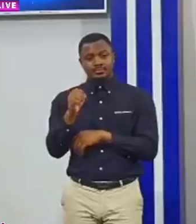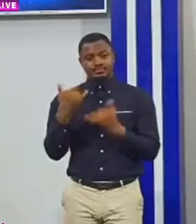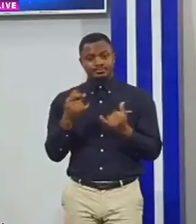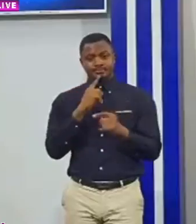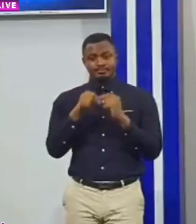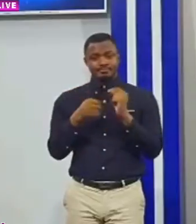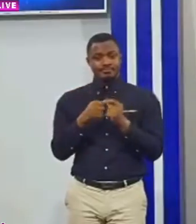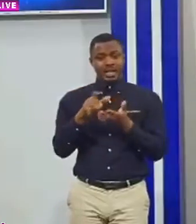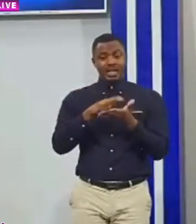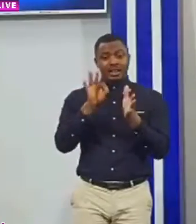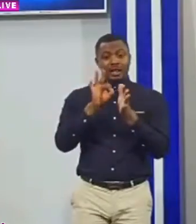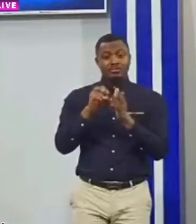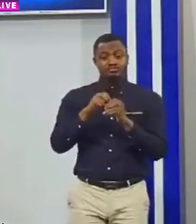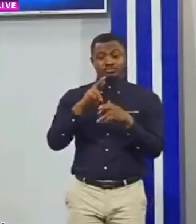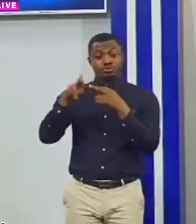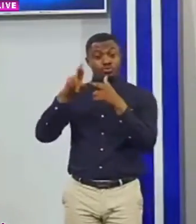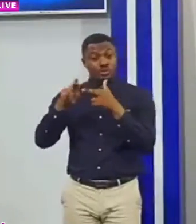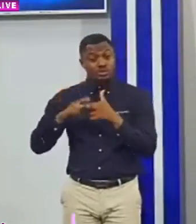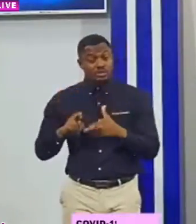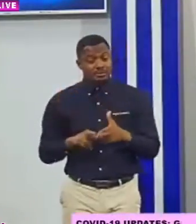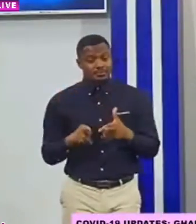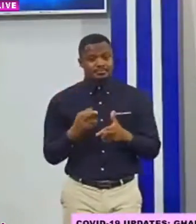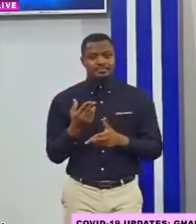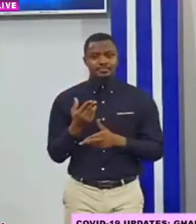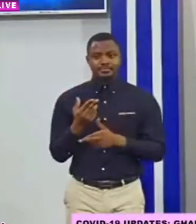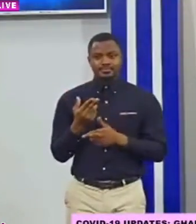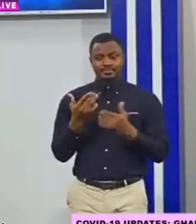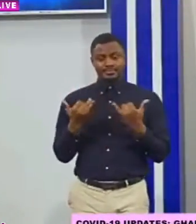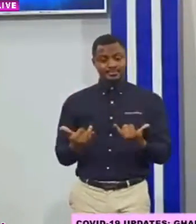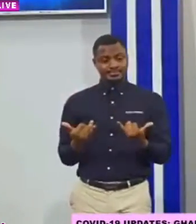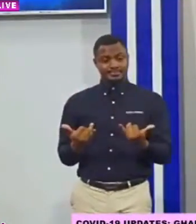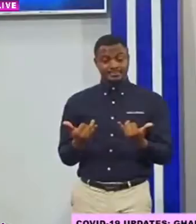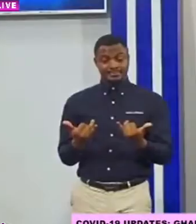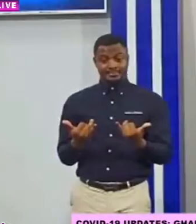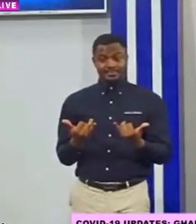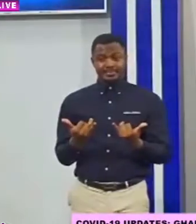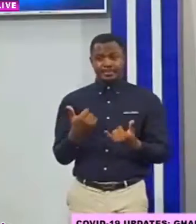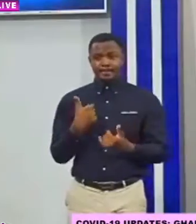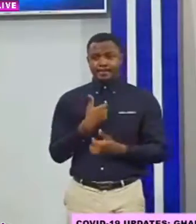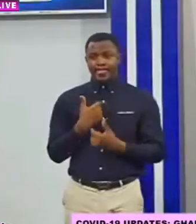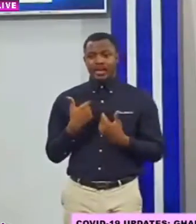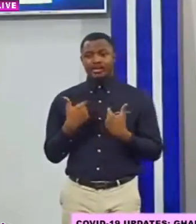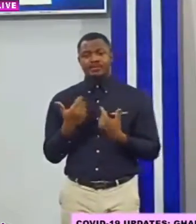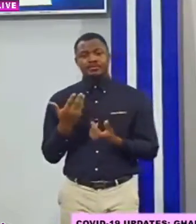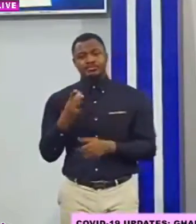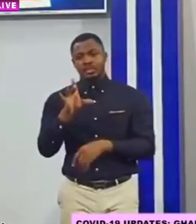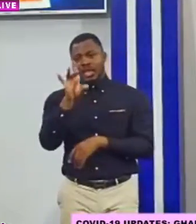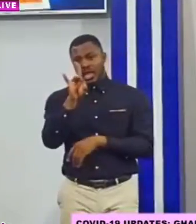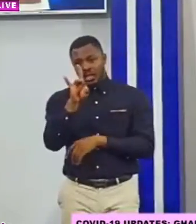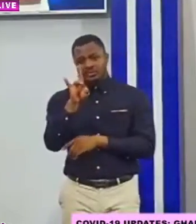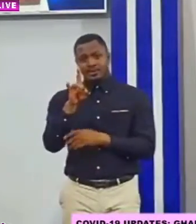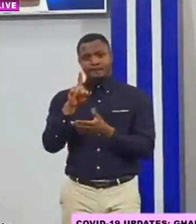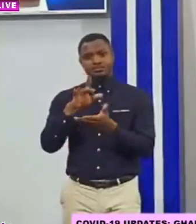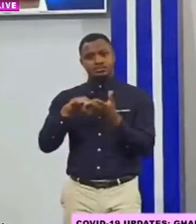comes to the case counts in the regions, as now we have 8 cases